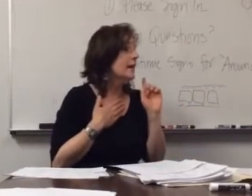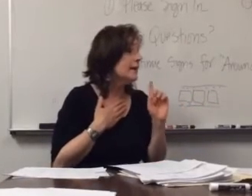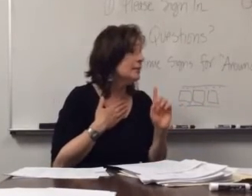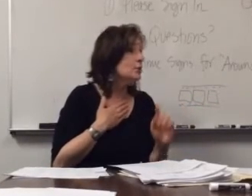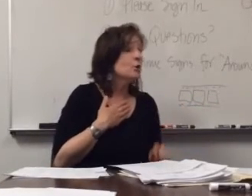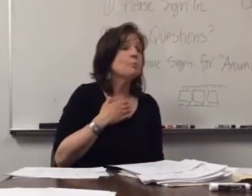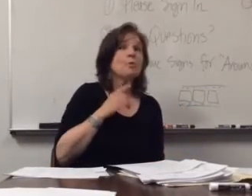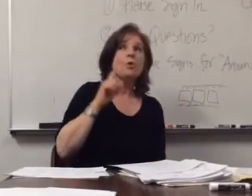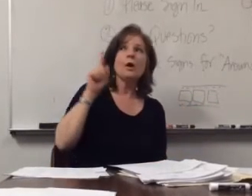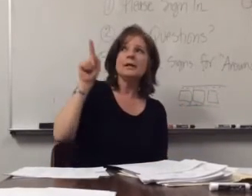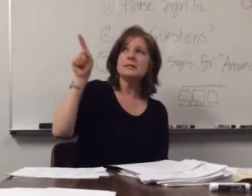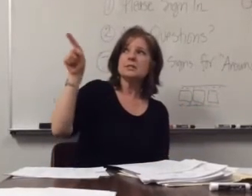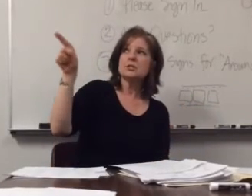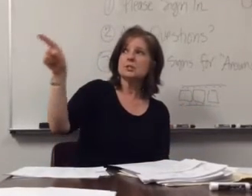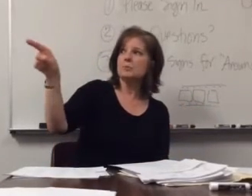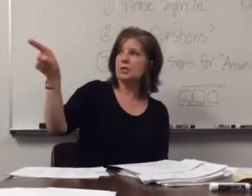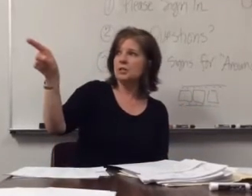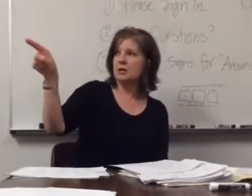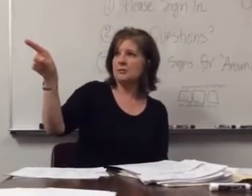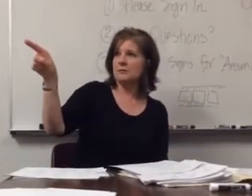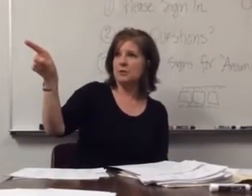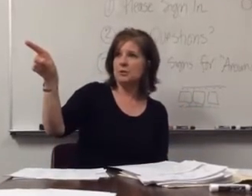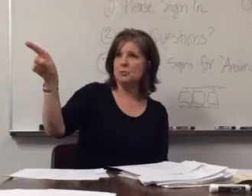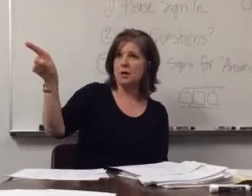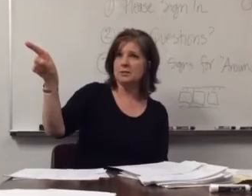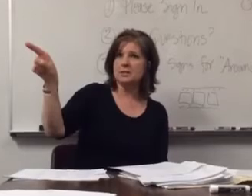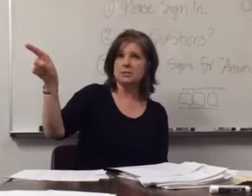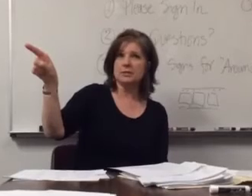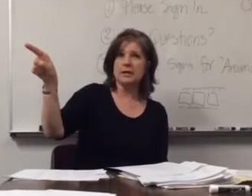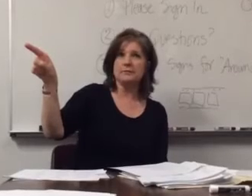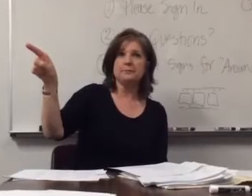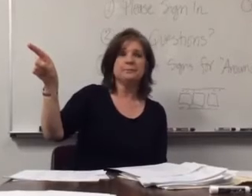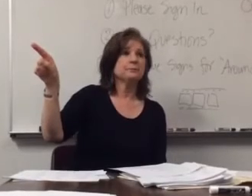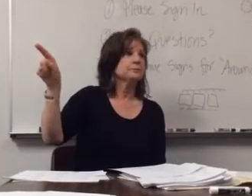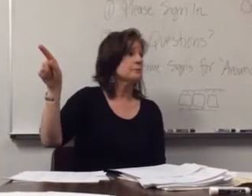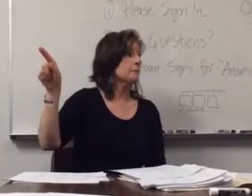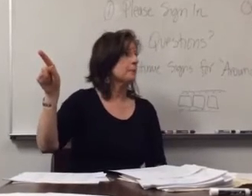then point to the bookshelves where you want to do that.